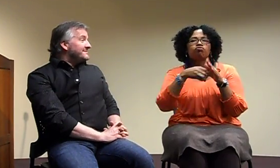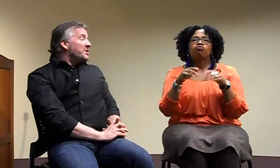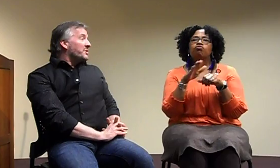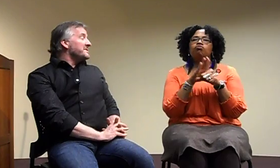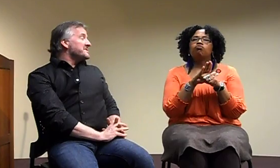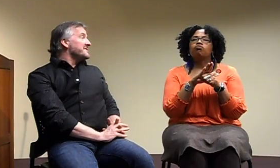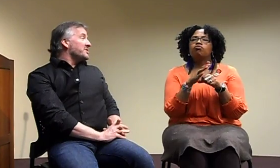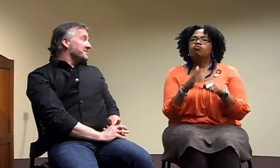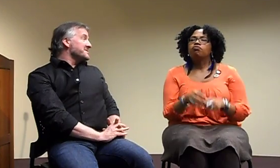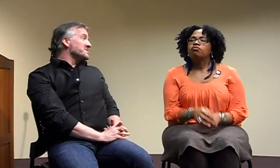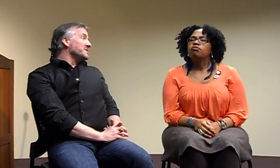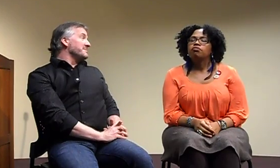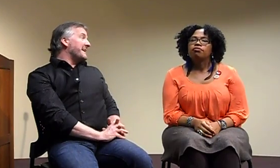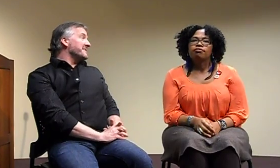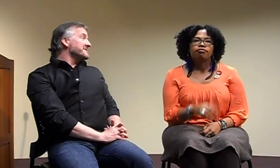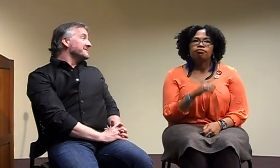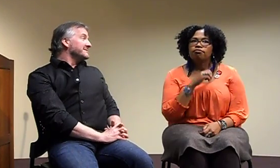not only did it not destroy the planet,